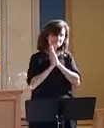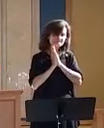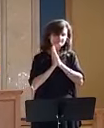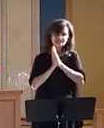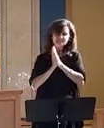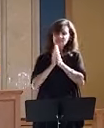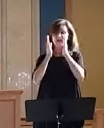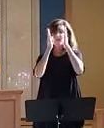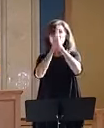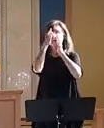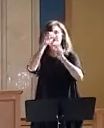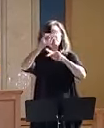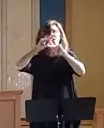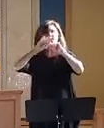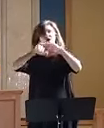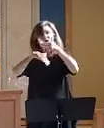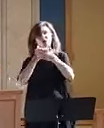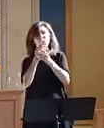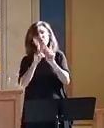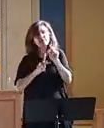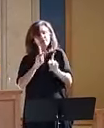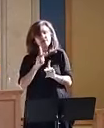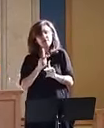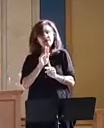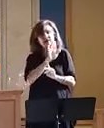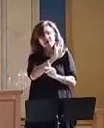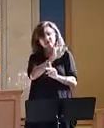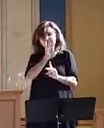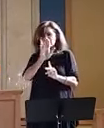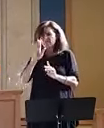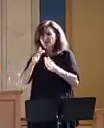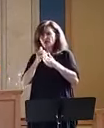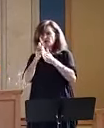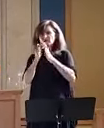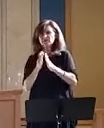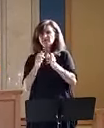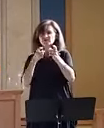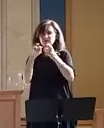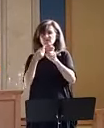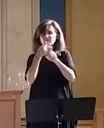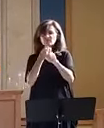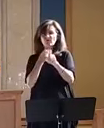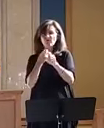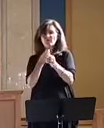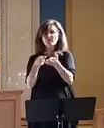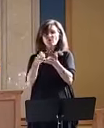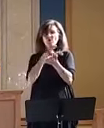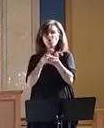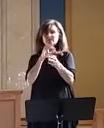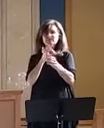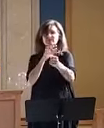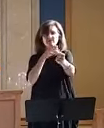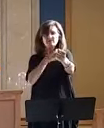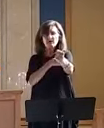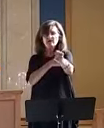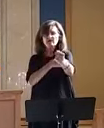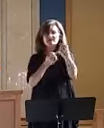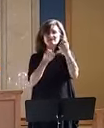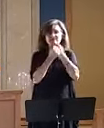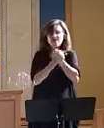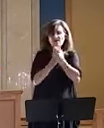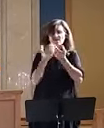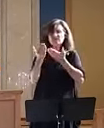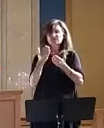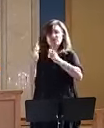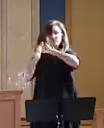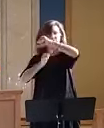For all nations, may their leaders be governed by the power of the Holy Spirit in love of and service to